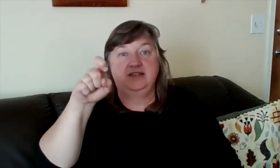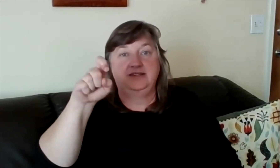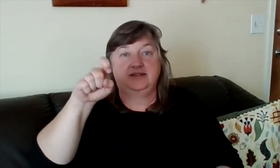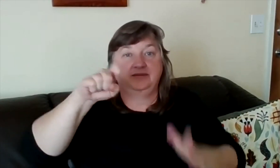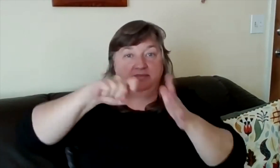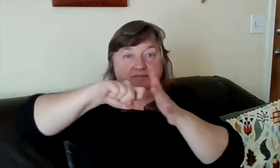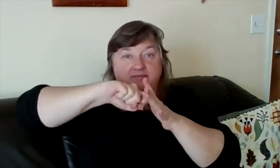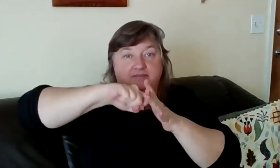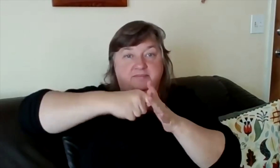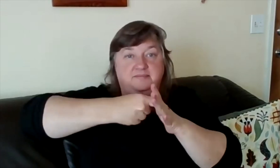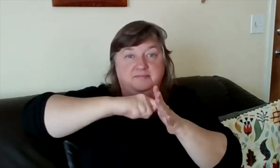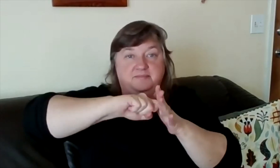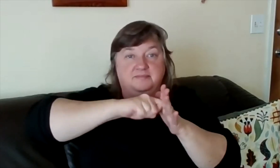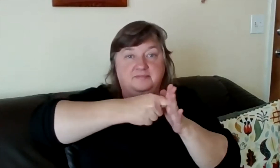Keys.